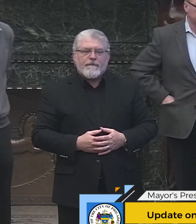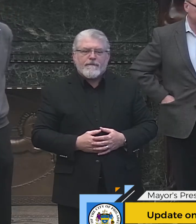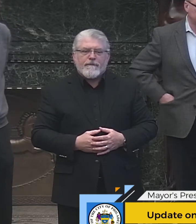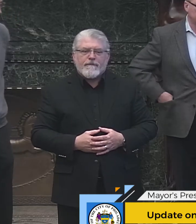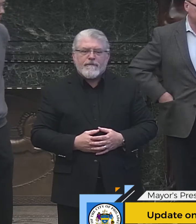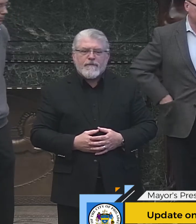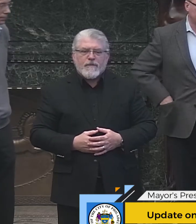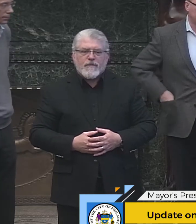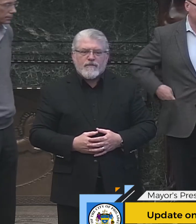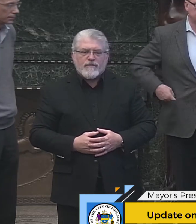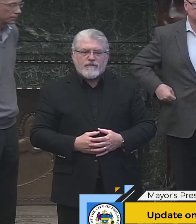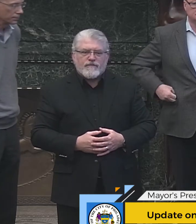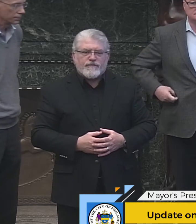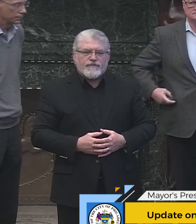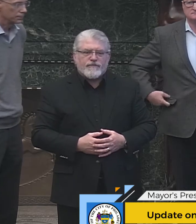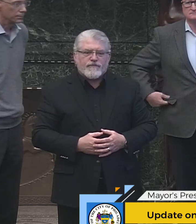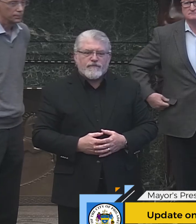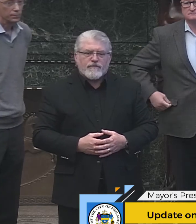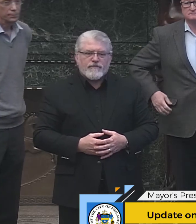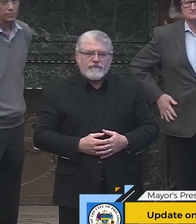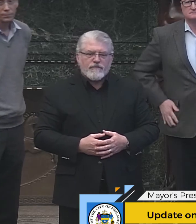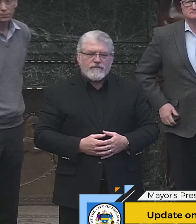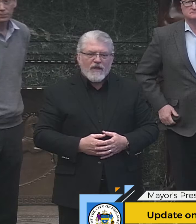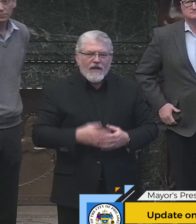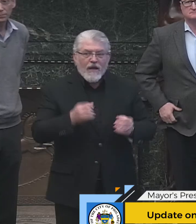Got it. Thanks. That's it for me.